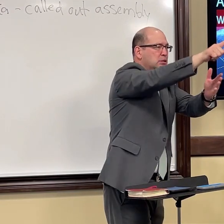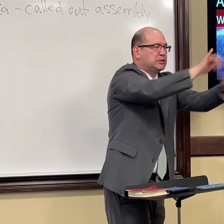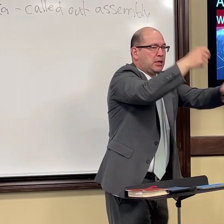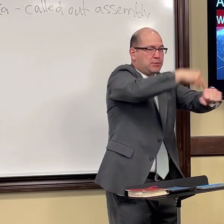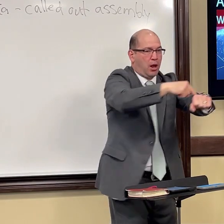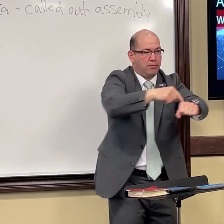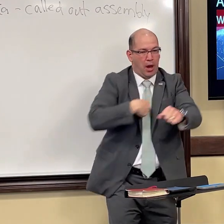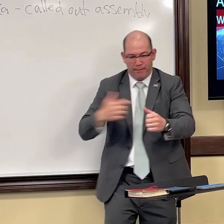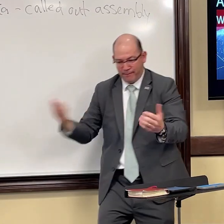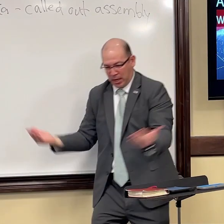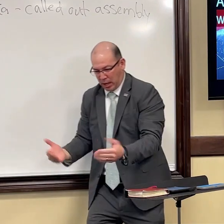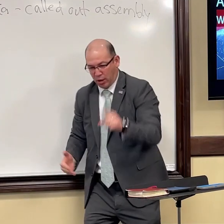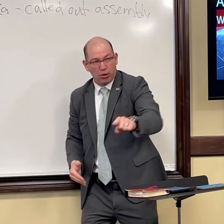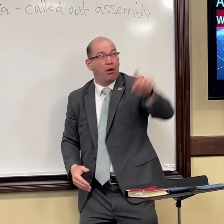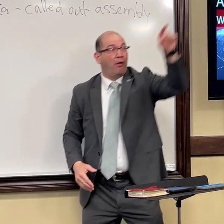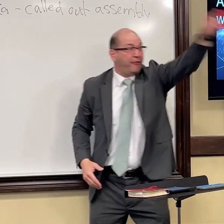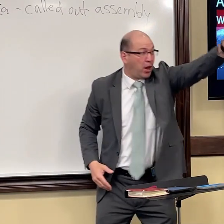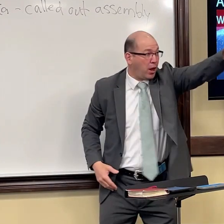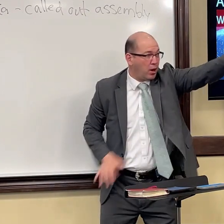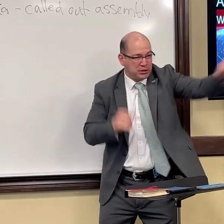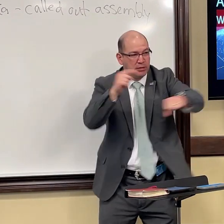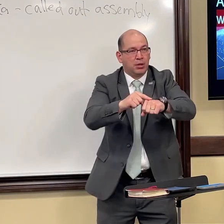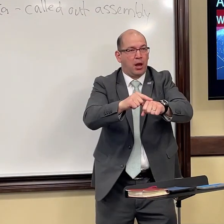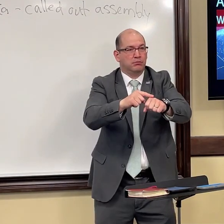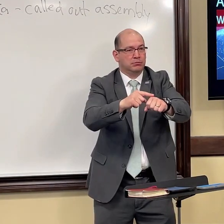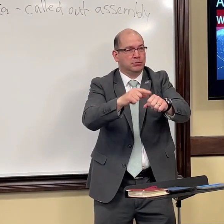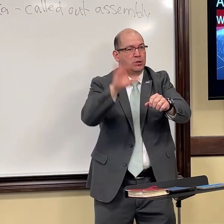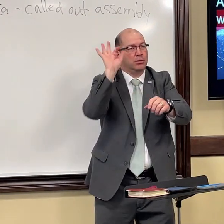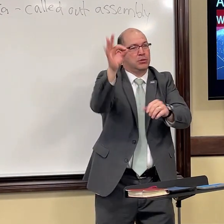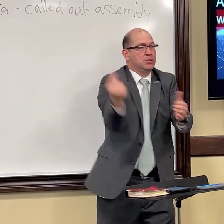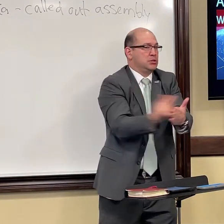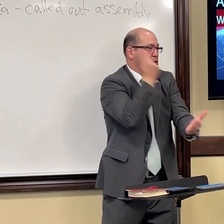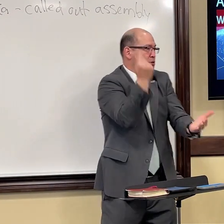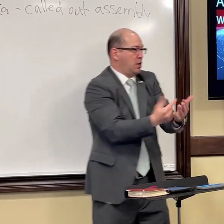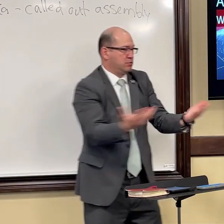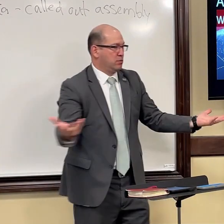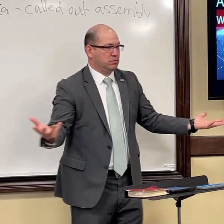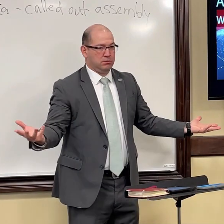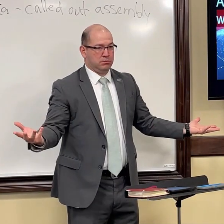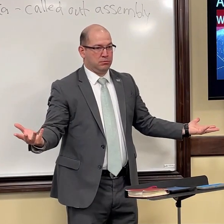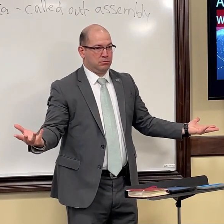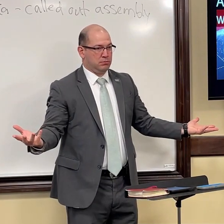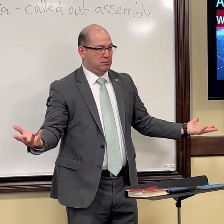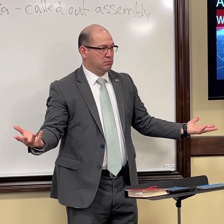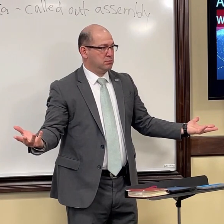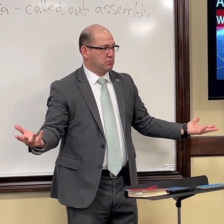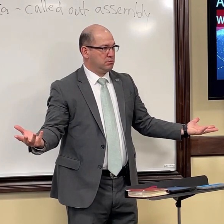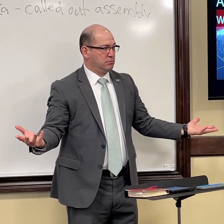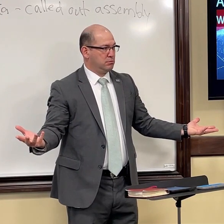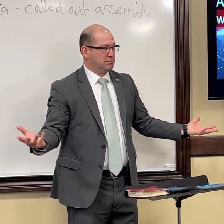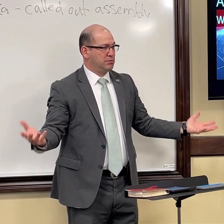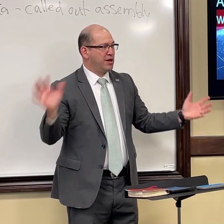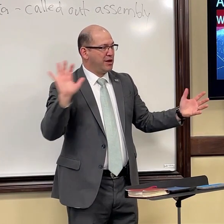far places in the world. I can be here and you can be there and we can be preaching the gospel at the same